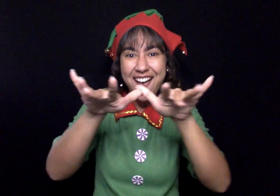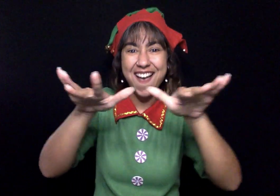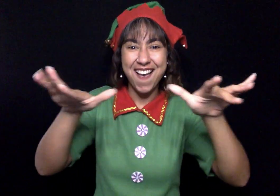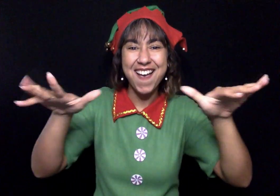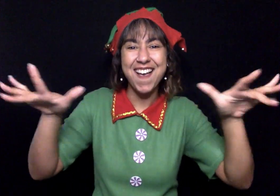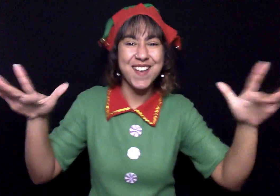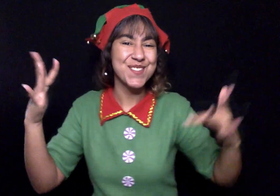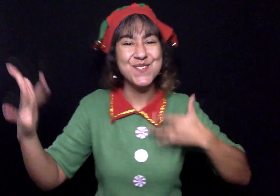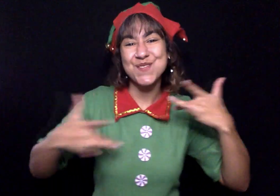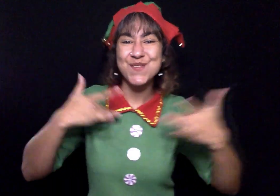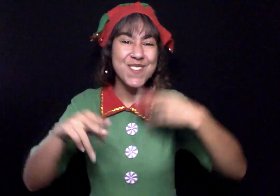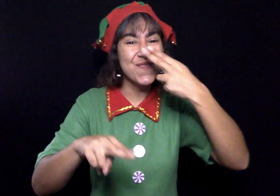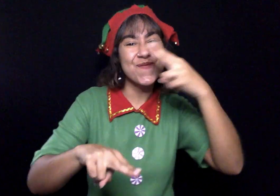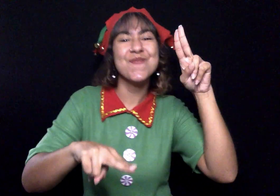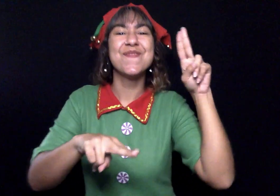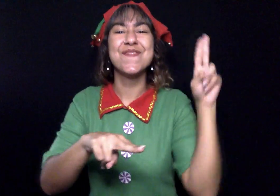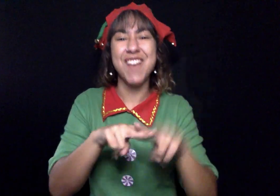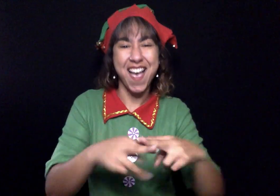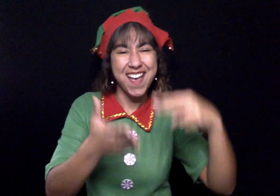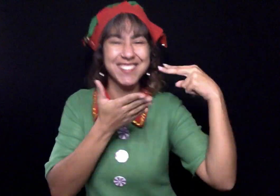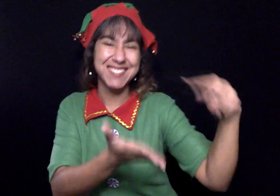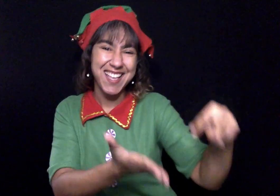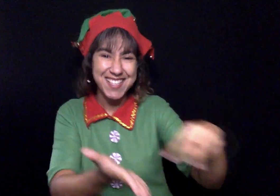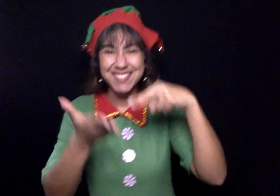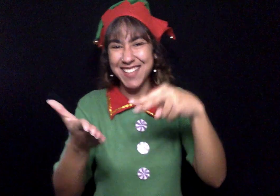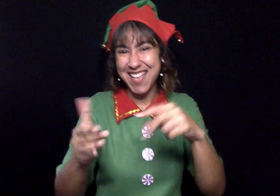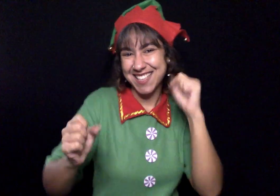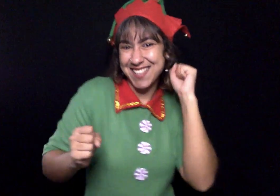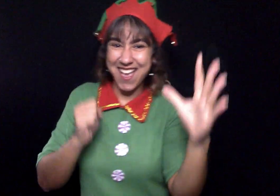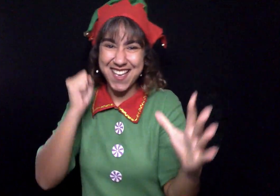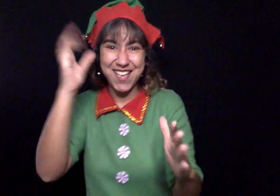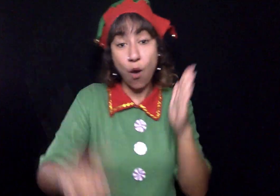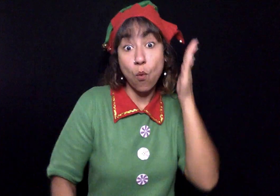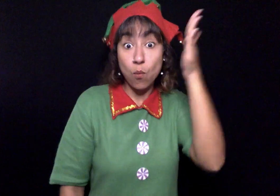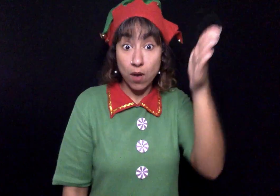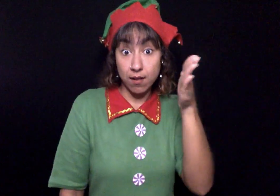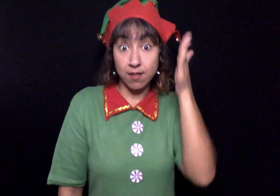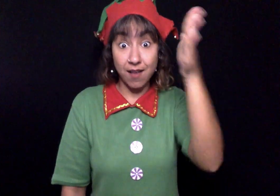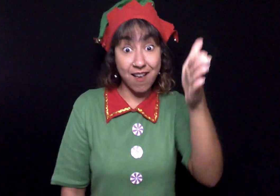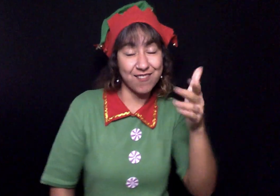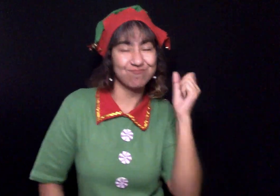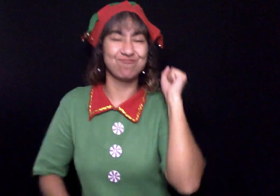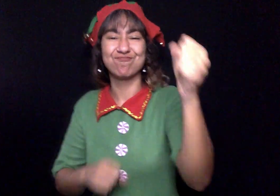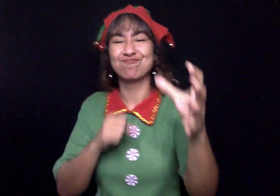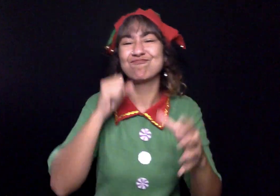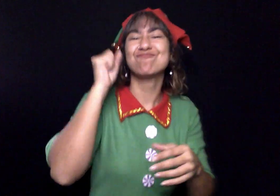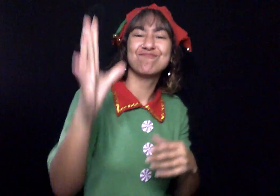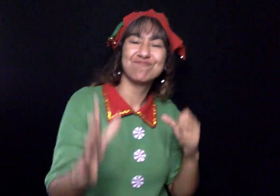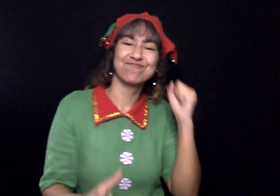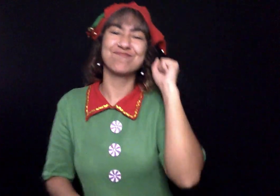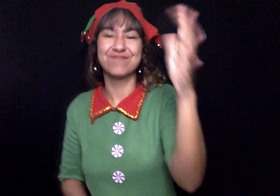in your stem It'll give you a song that you can't sing With a melody you can't forget